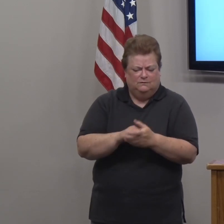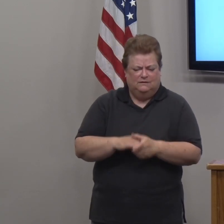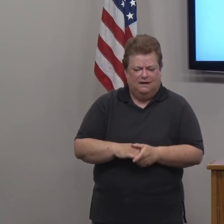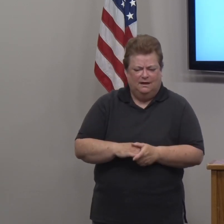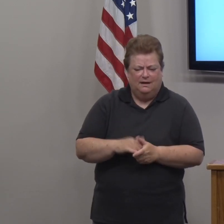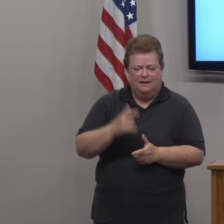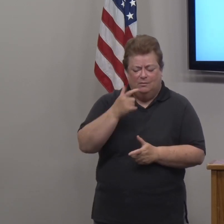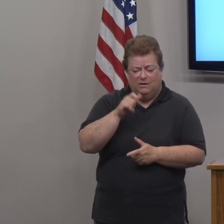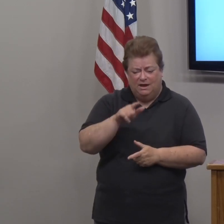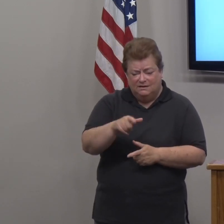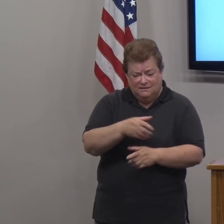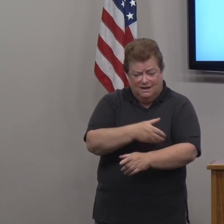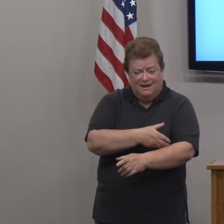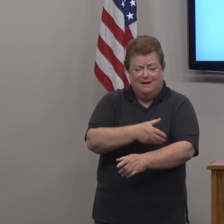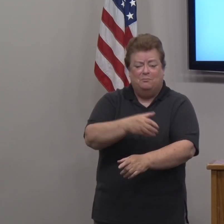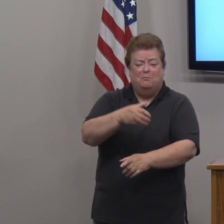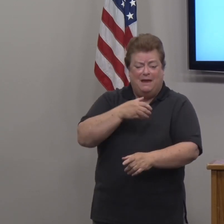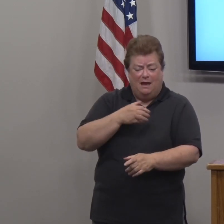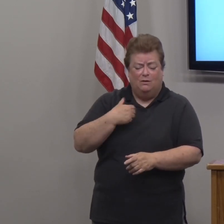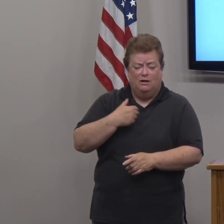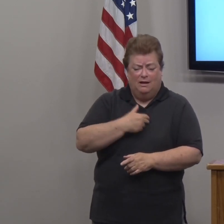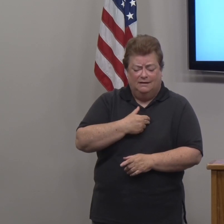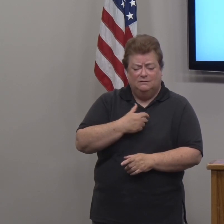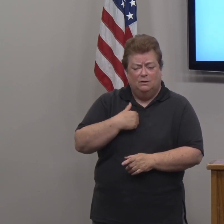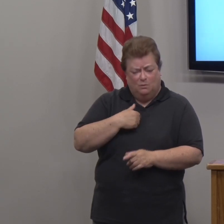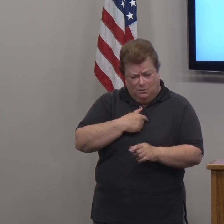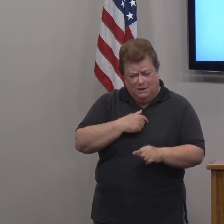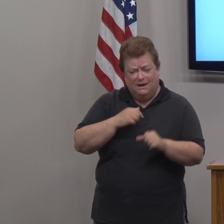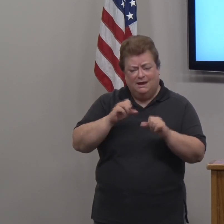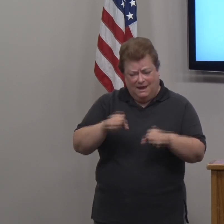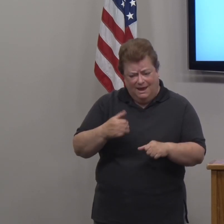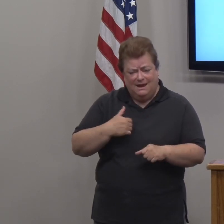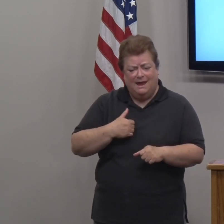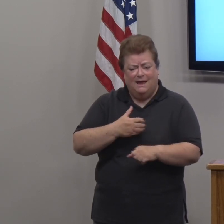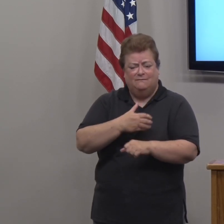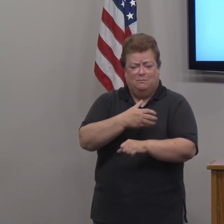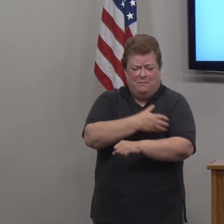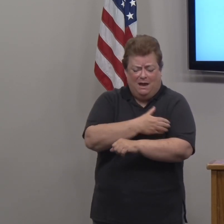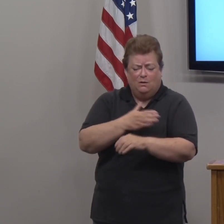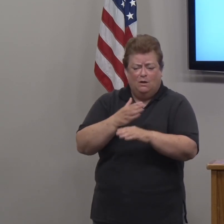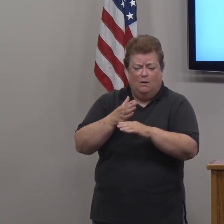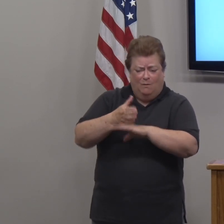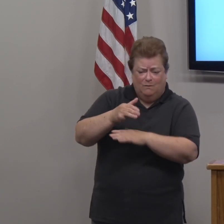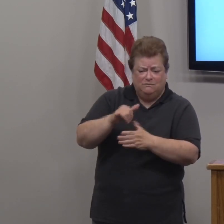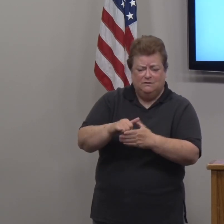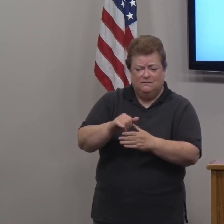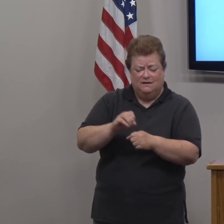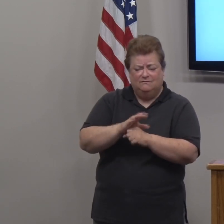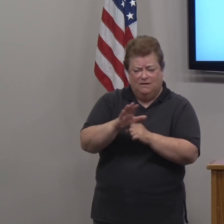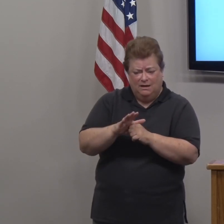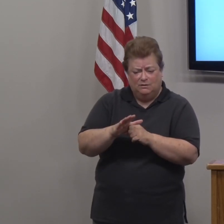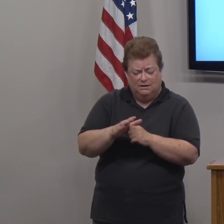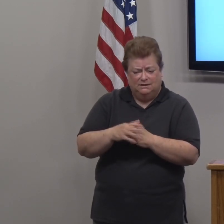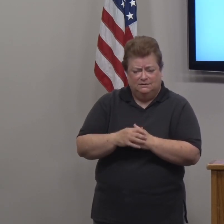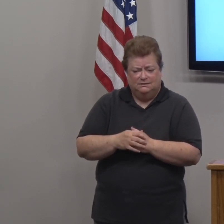they empower us. We have power over this virus. If we continue to use our power, we will